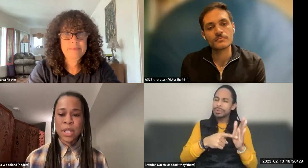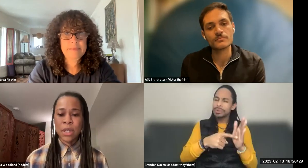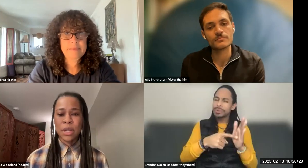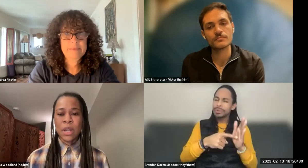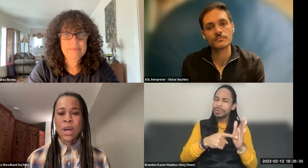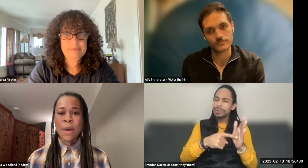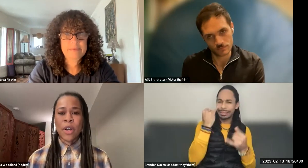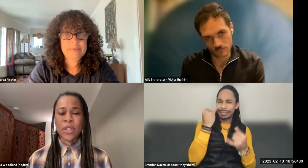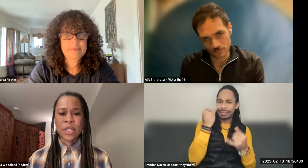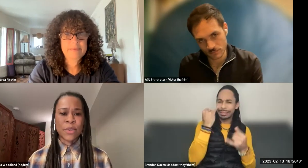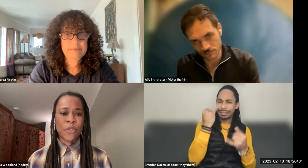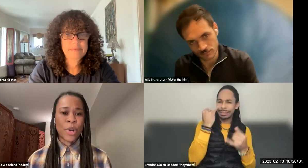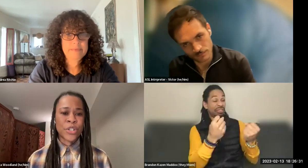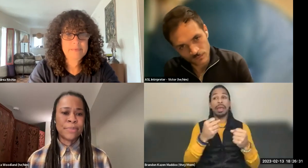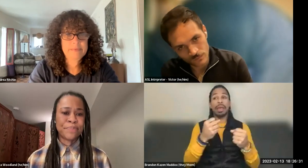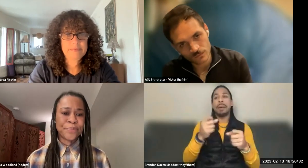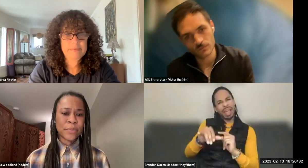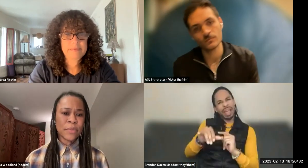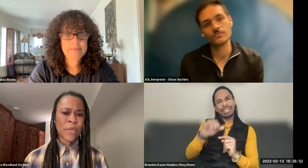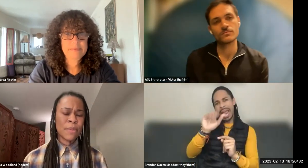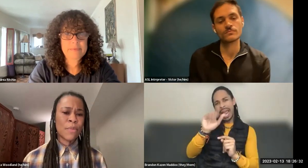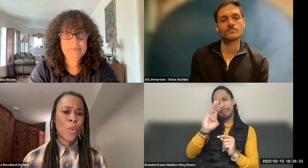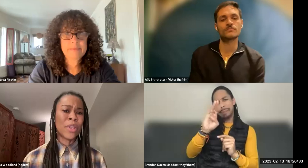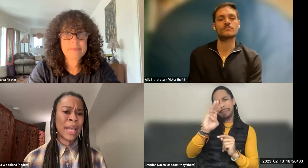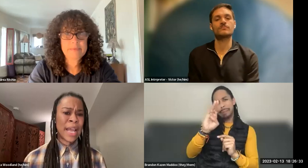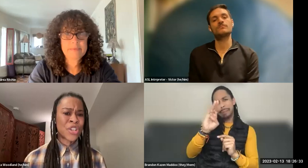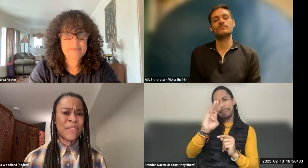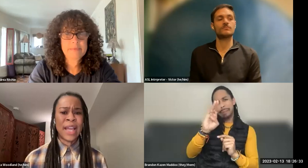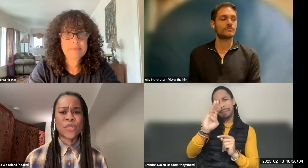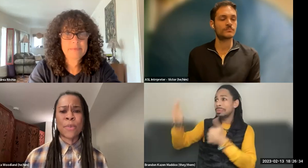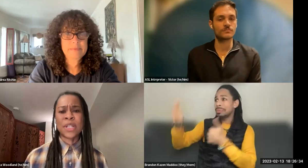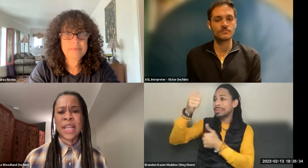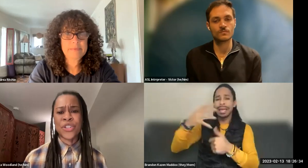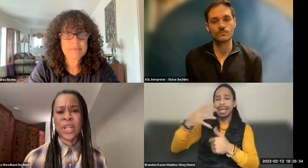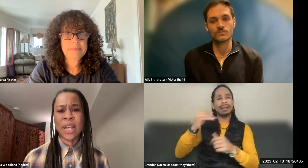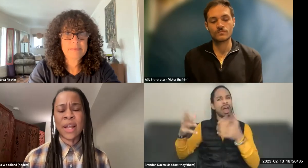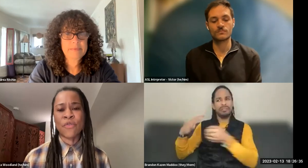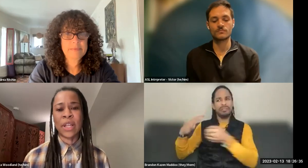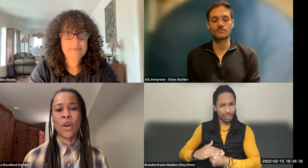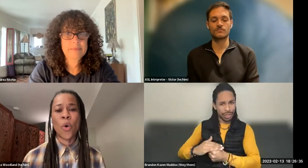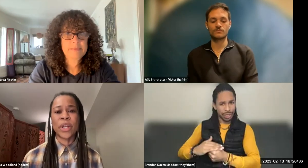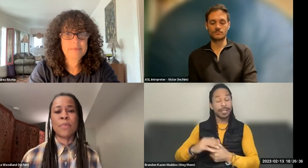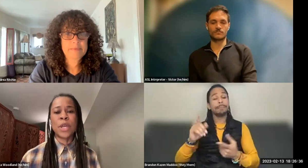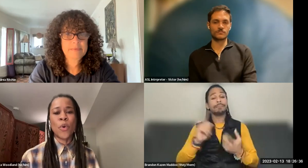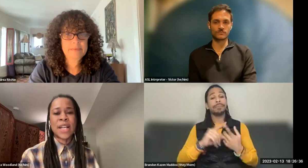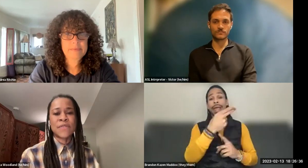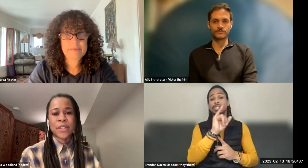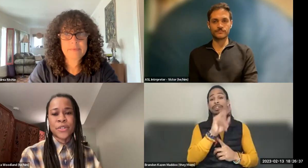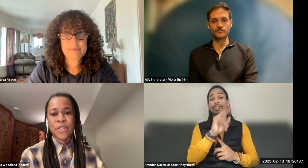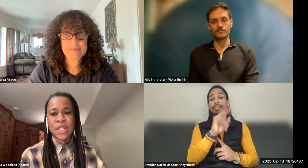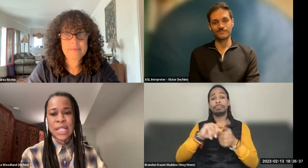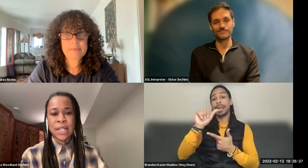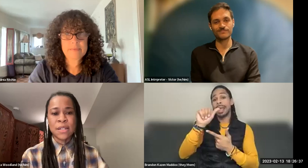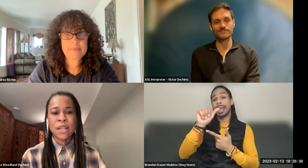white supremacy and all systems of oppression. When we look at HIV/AIDS criminalization and really holding up people